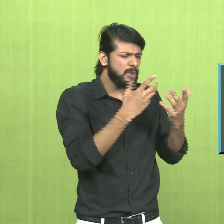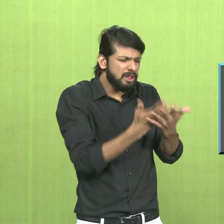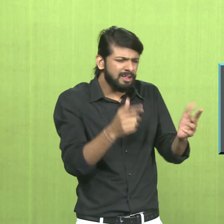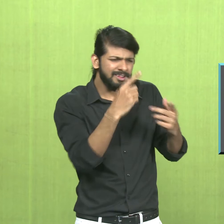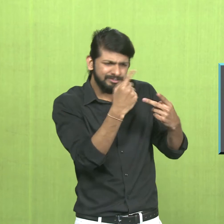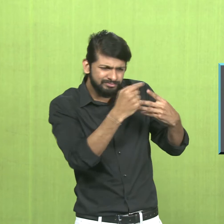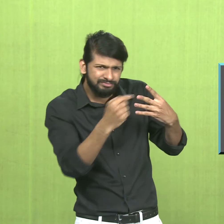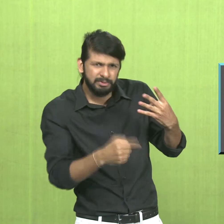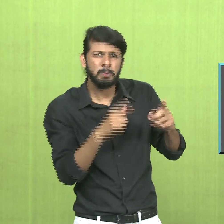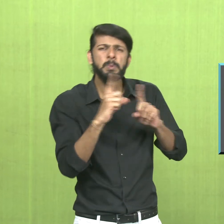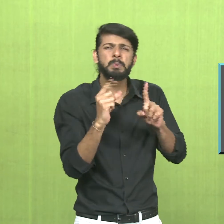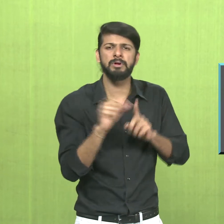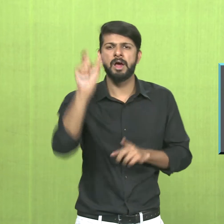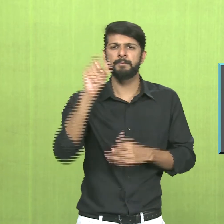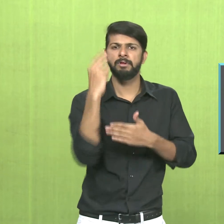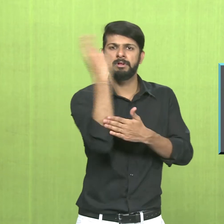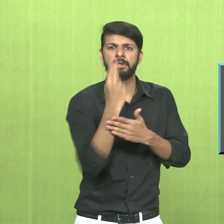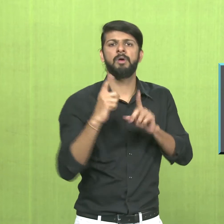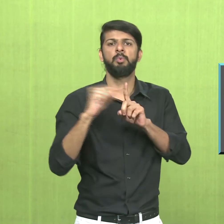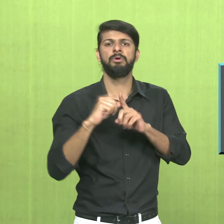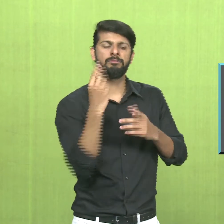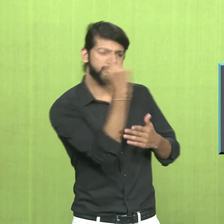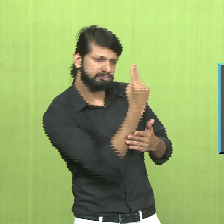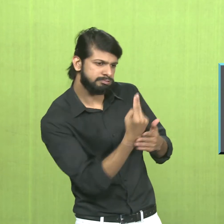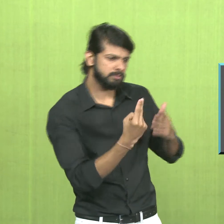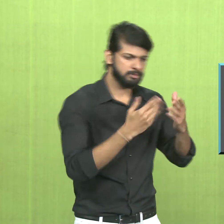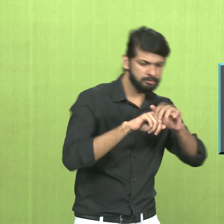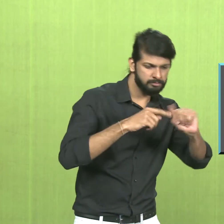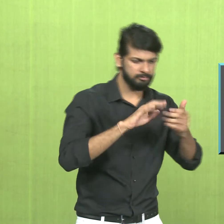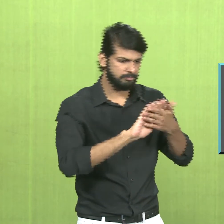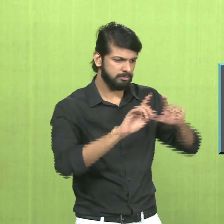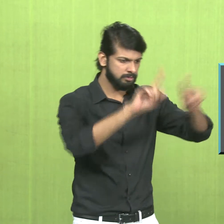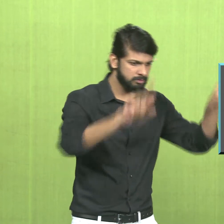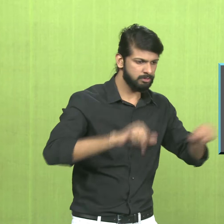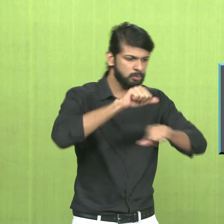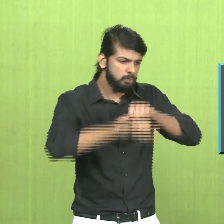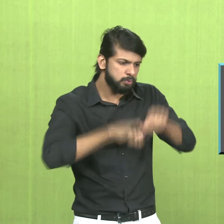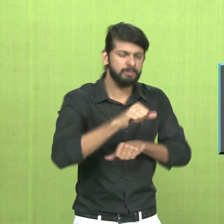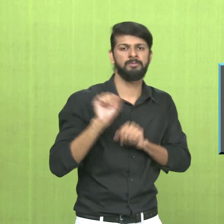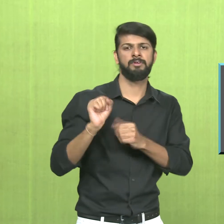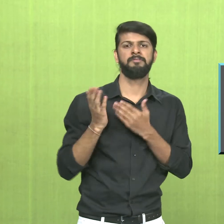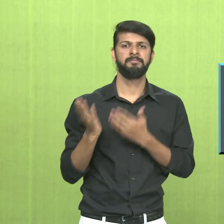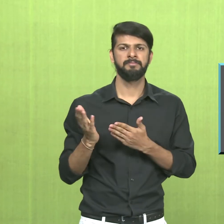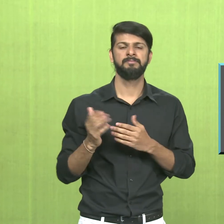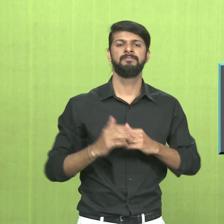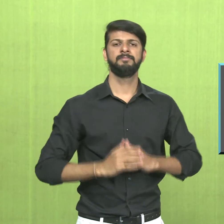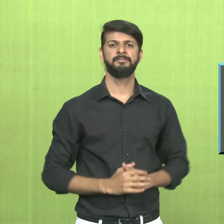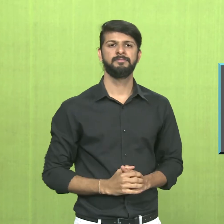rags to wipe their hands, and these were the items used by the artist to make this artwork.